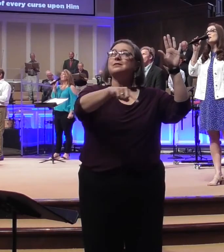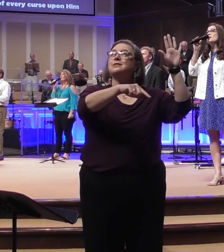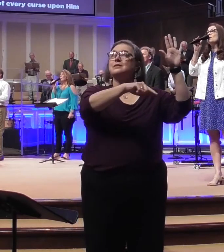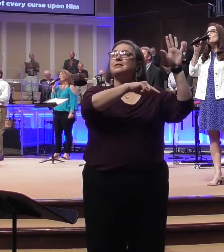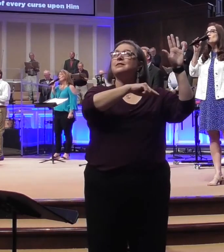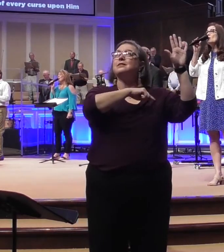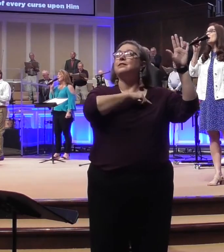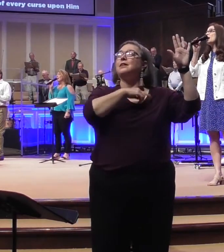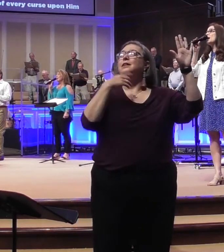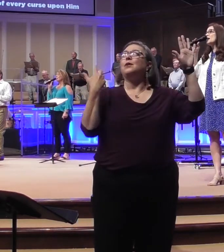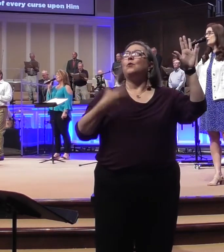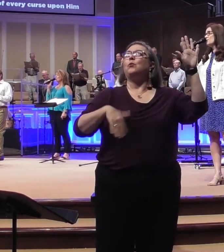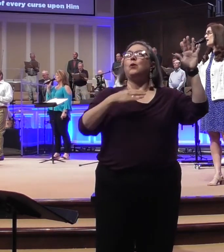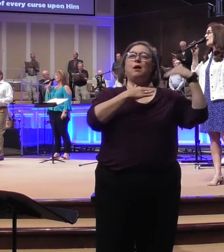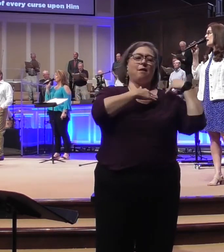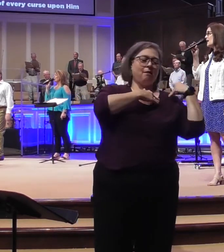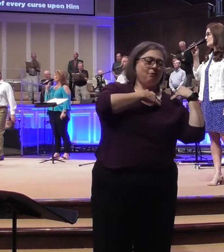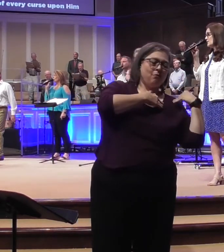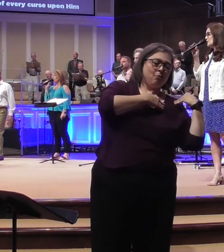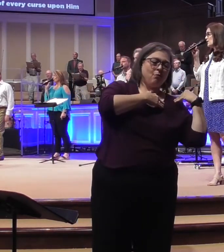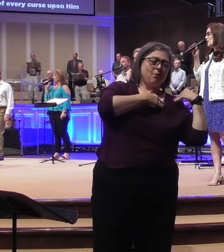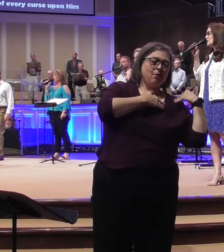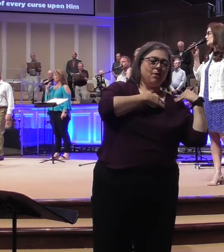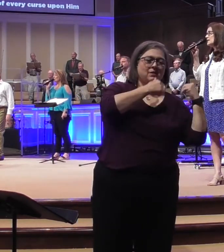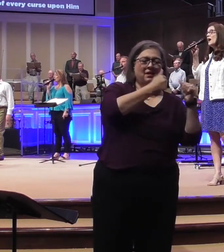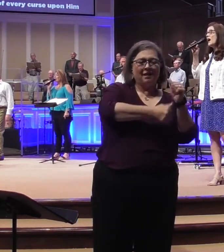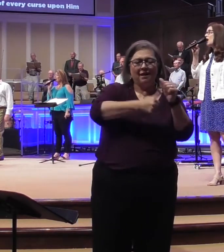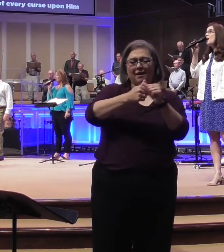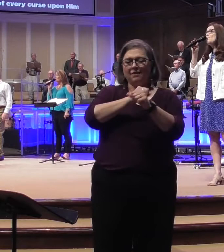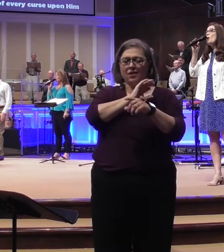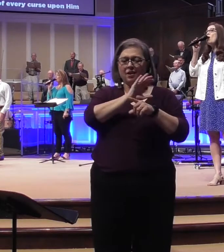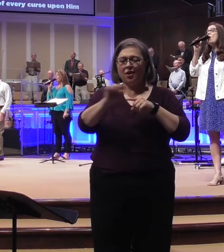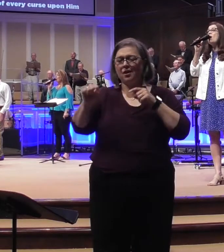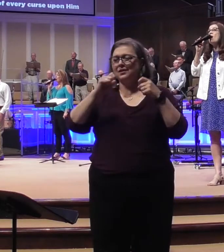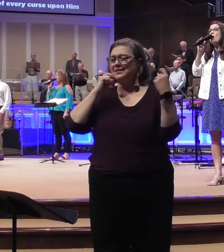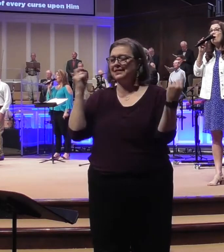us. The weight of every curse